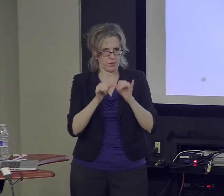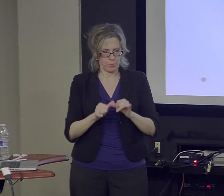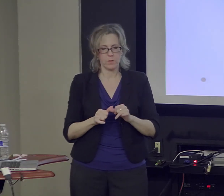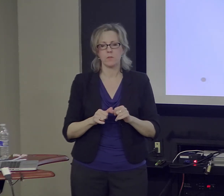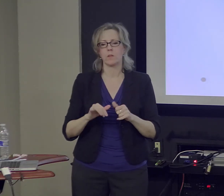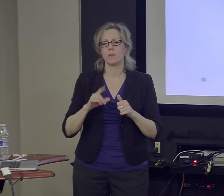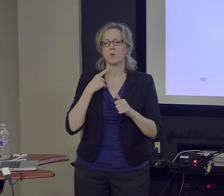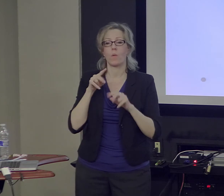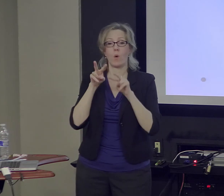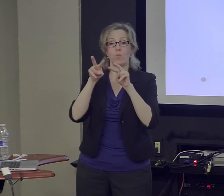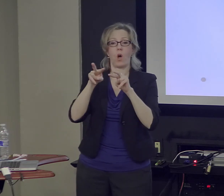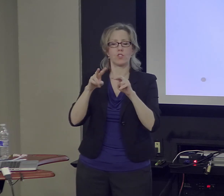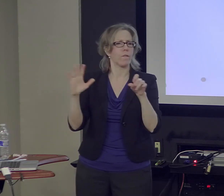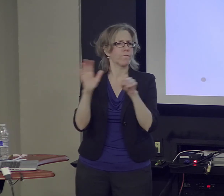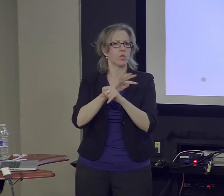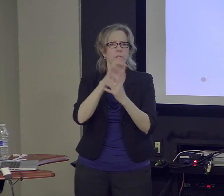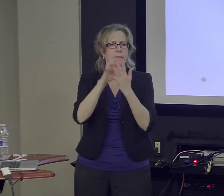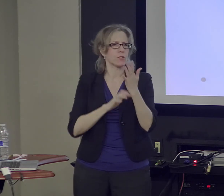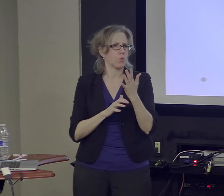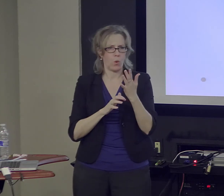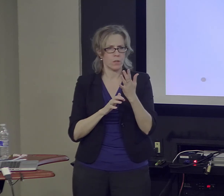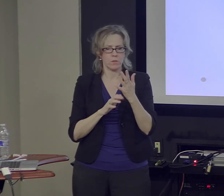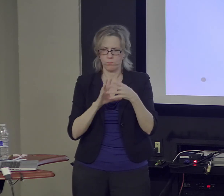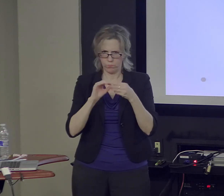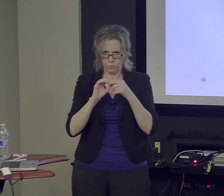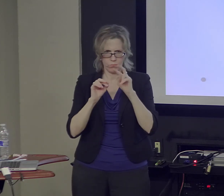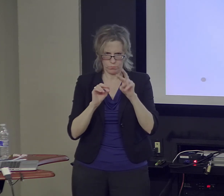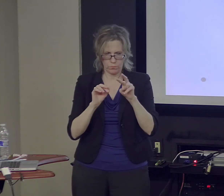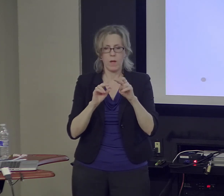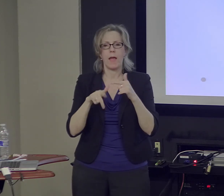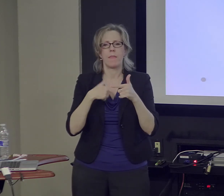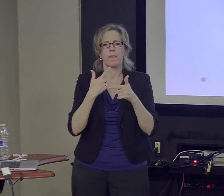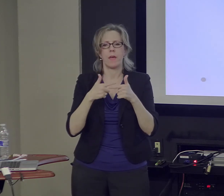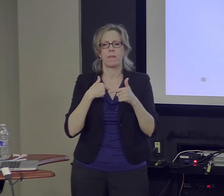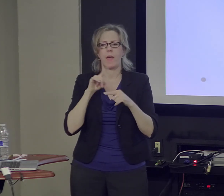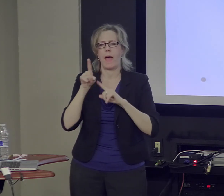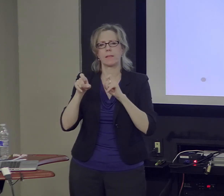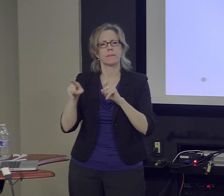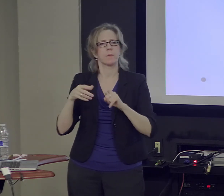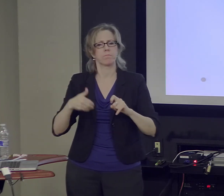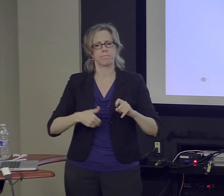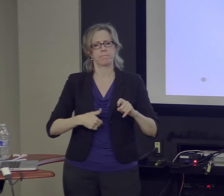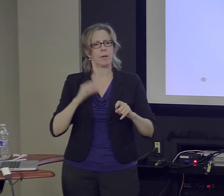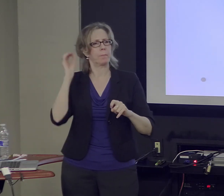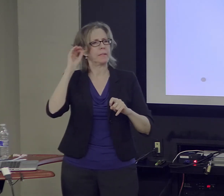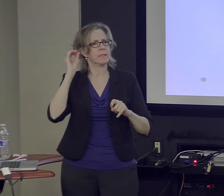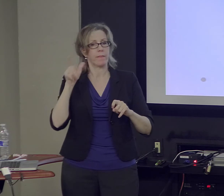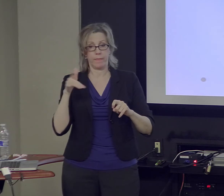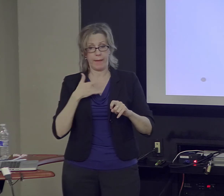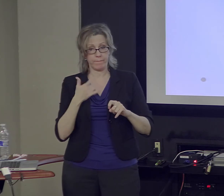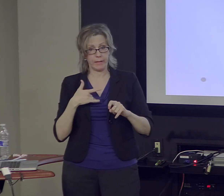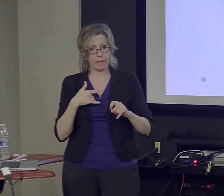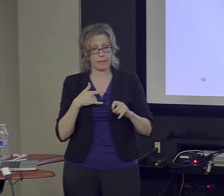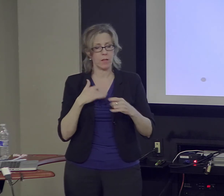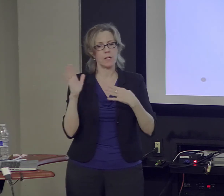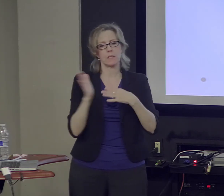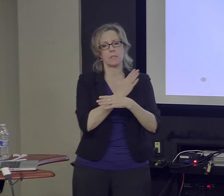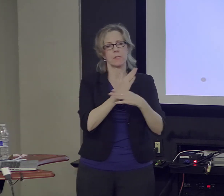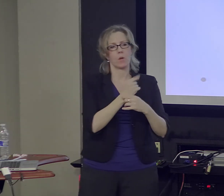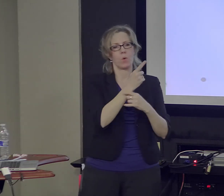There were five different measurements that I employed. I watched the full discourse, and then, or the participant would watch the full discourse, pardon